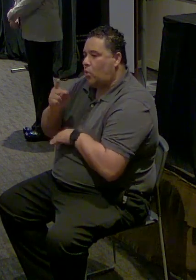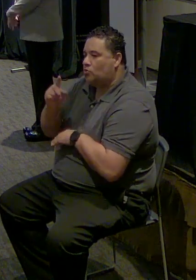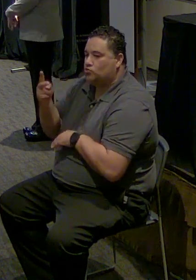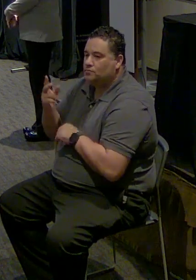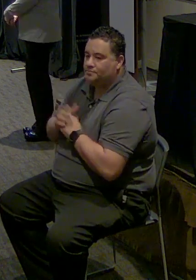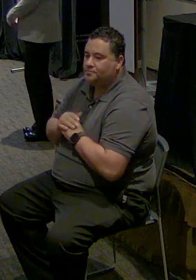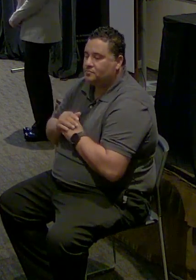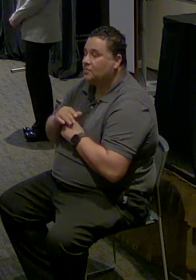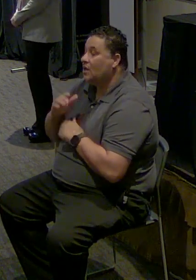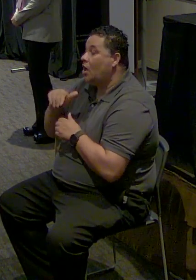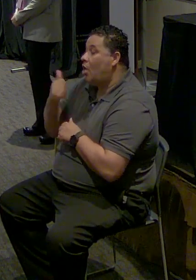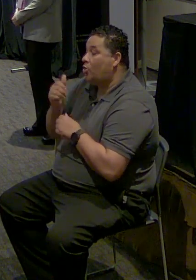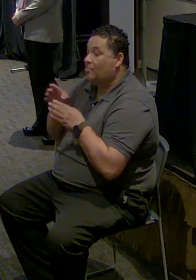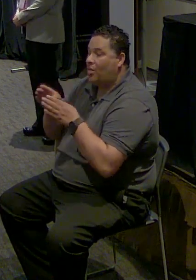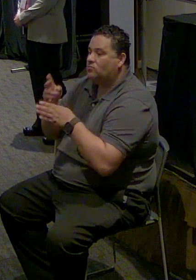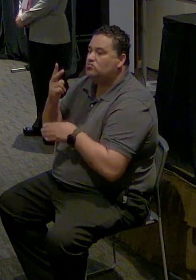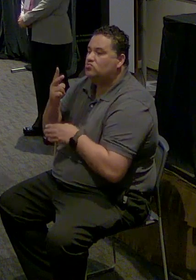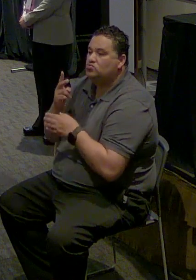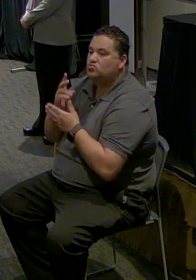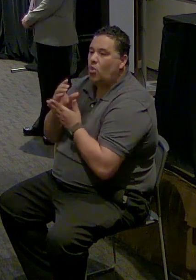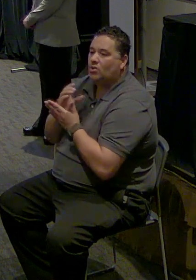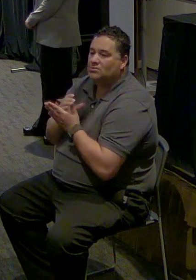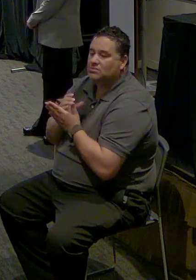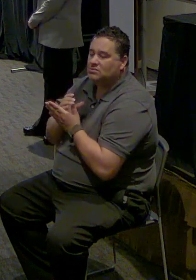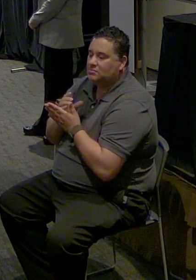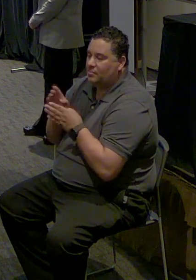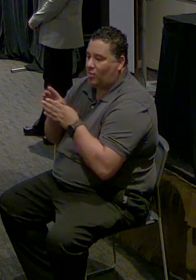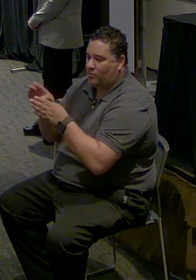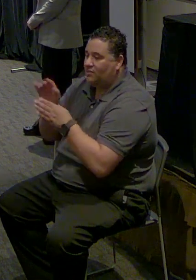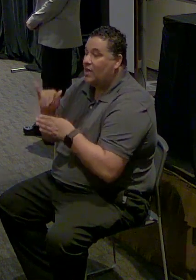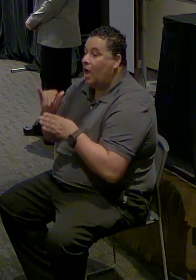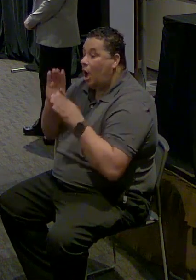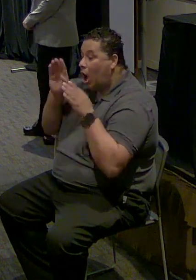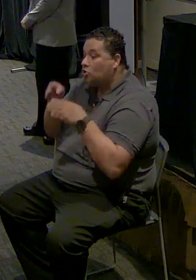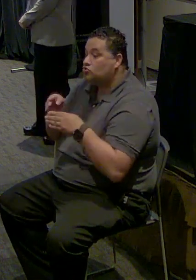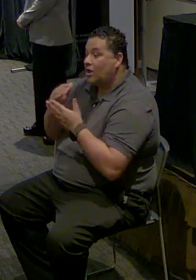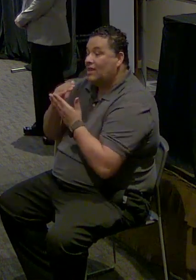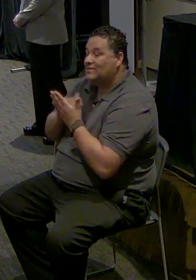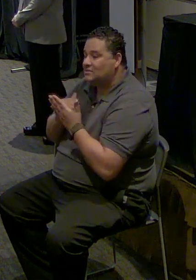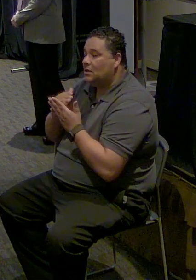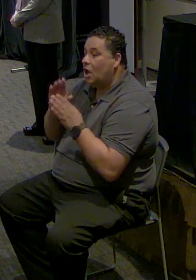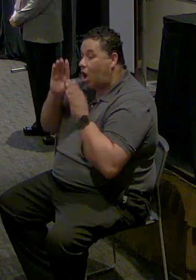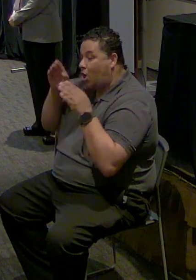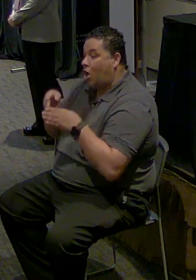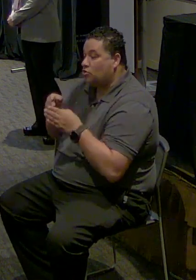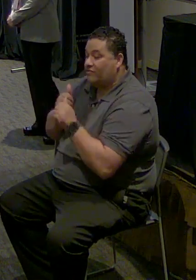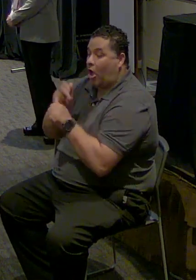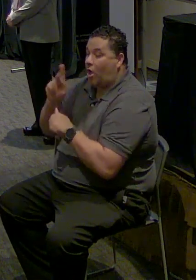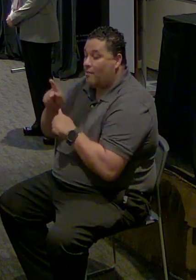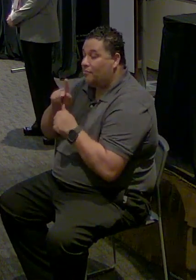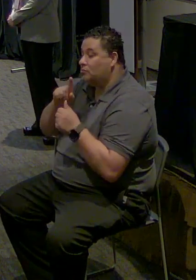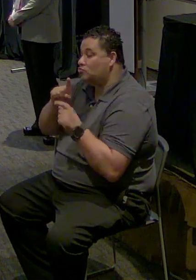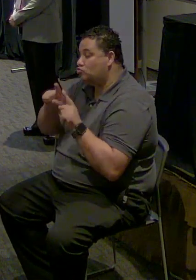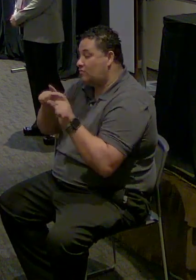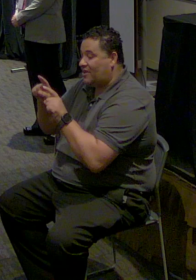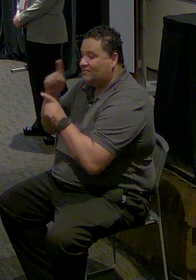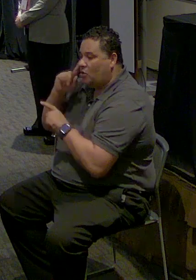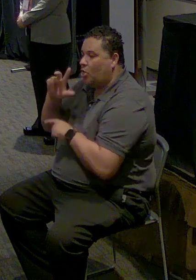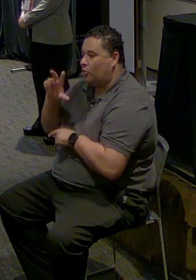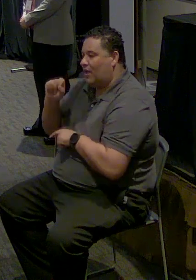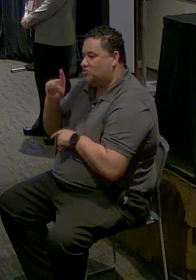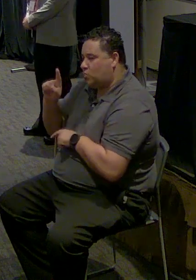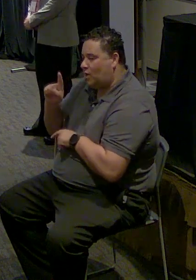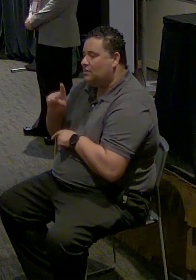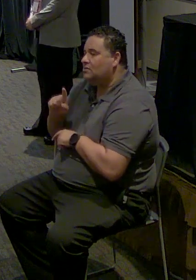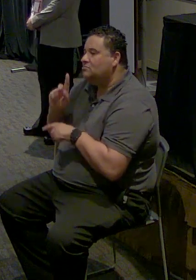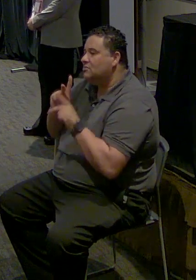Other pathways are just 2 course pathways. So that concentrator list, we do a concentrator follow-up survey for 3S1.